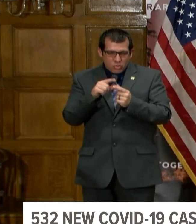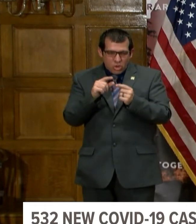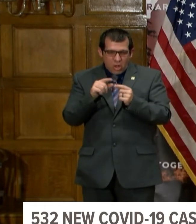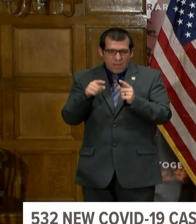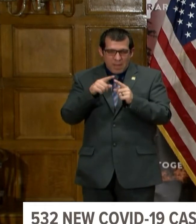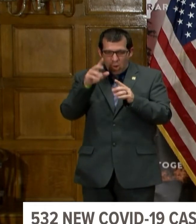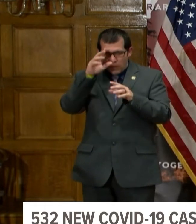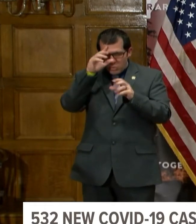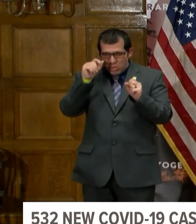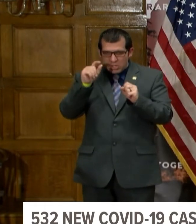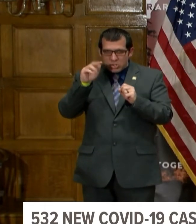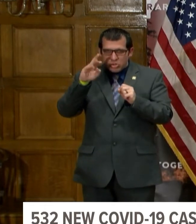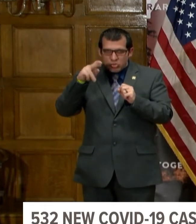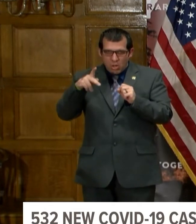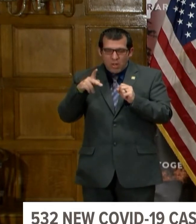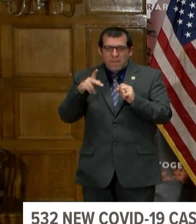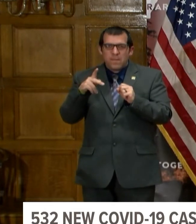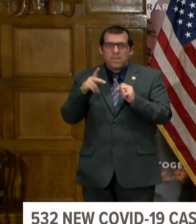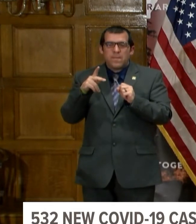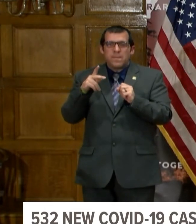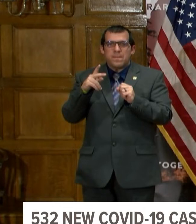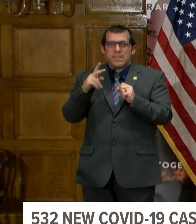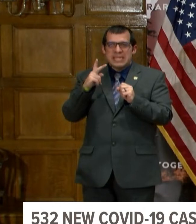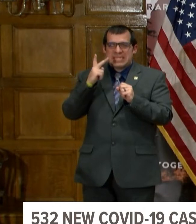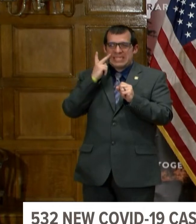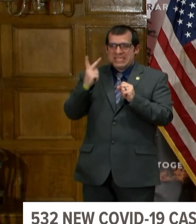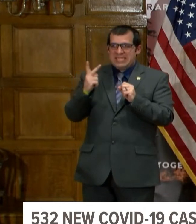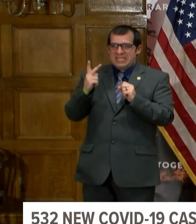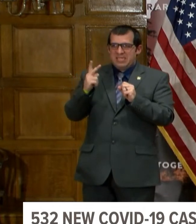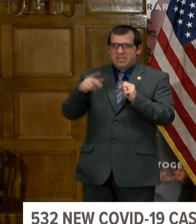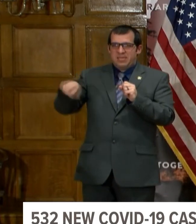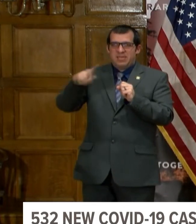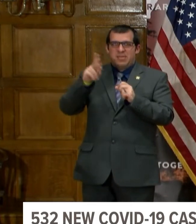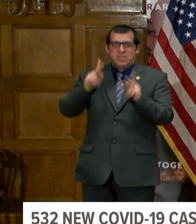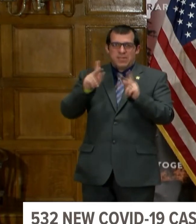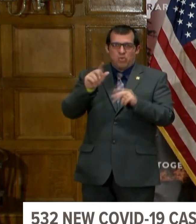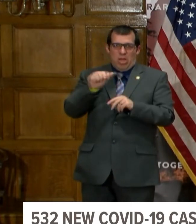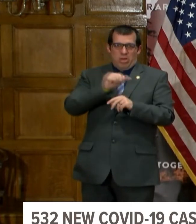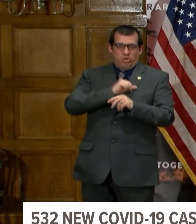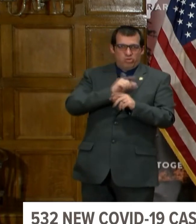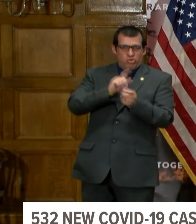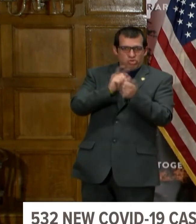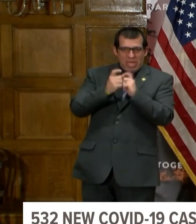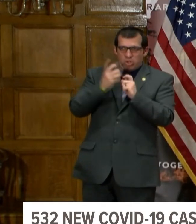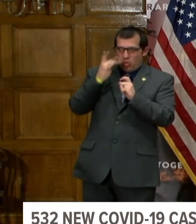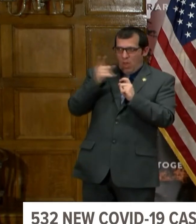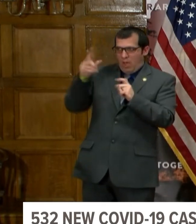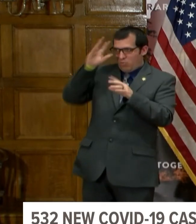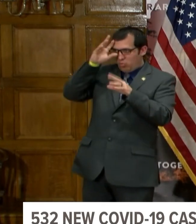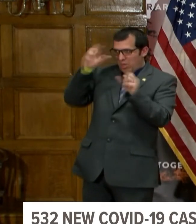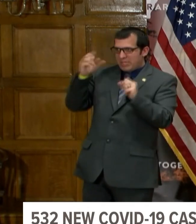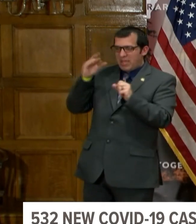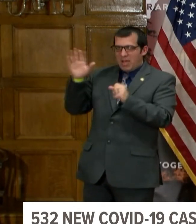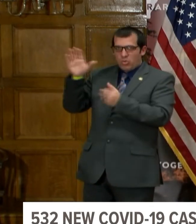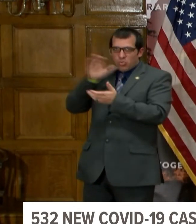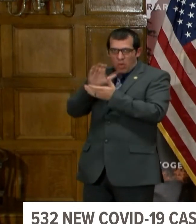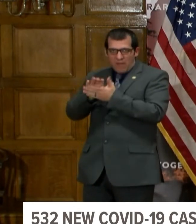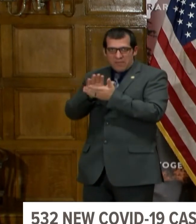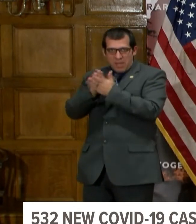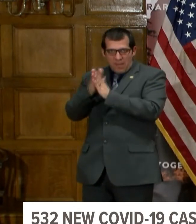President Trump and seeing a change in people's attitudes because he and the First Lady tested